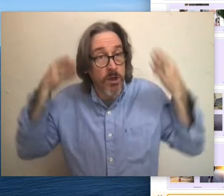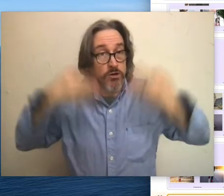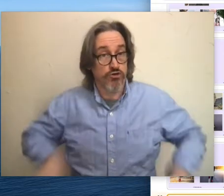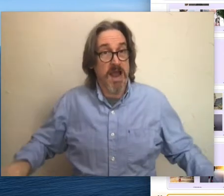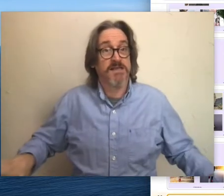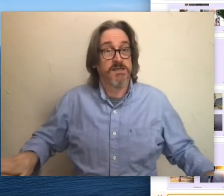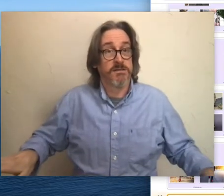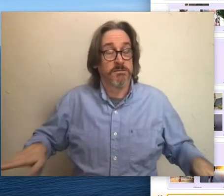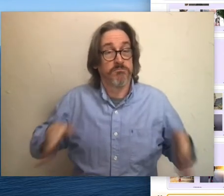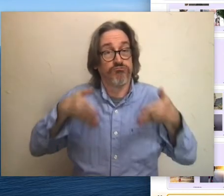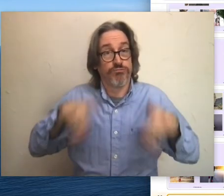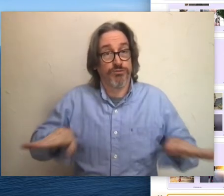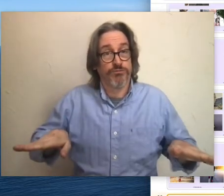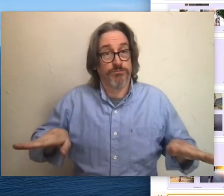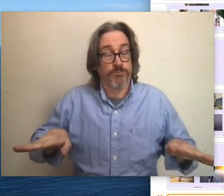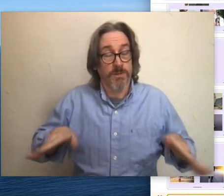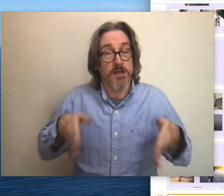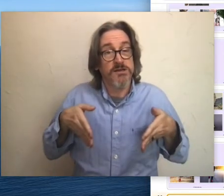of dress.